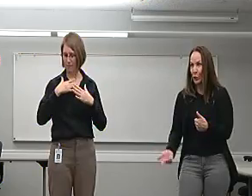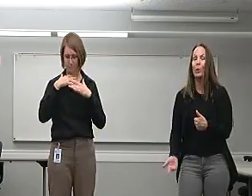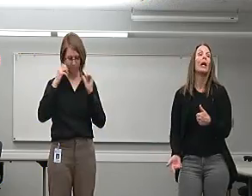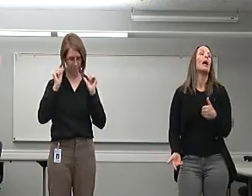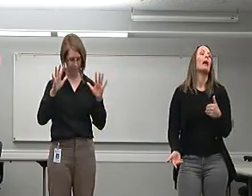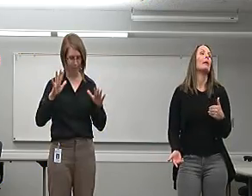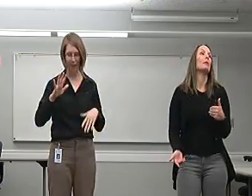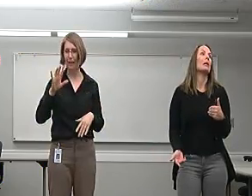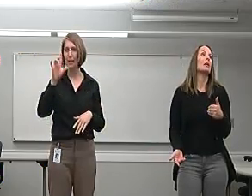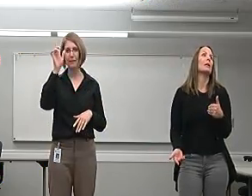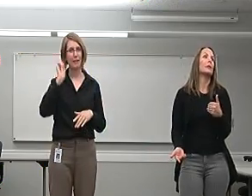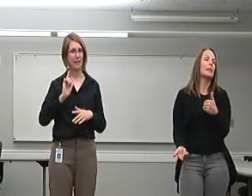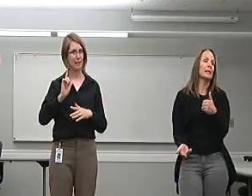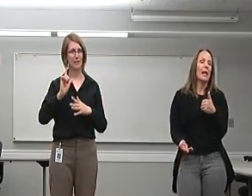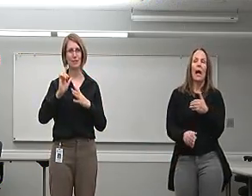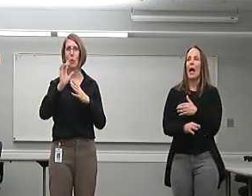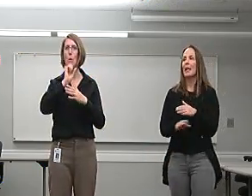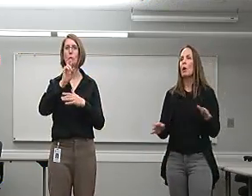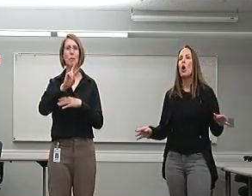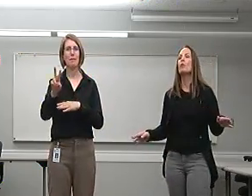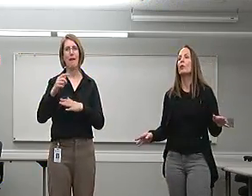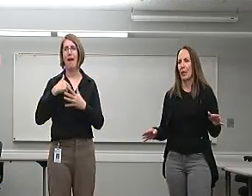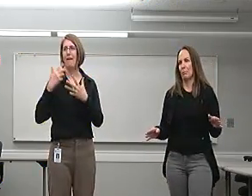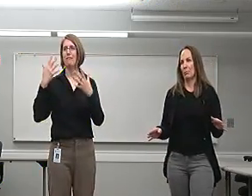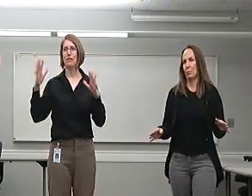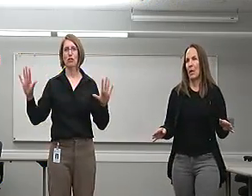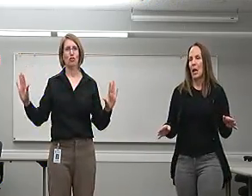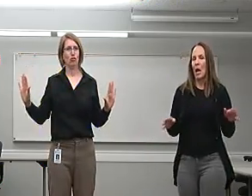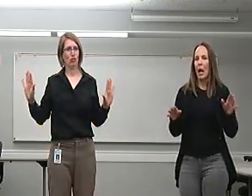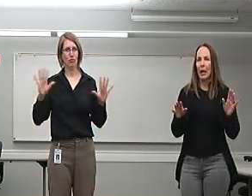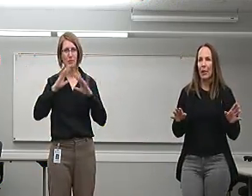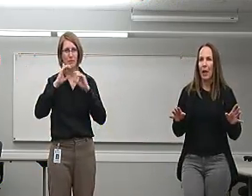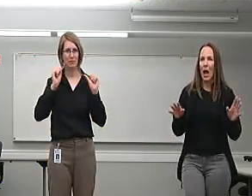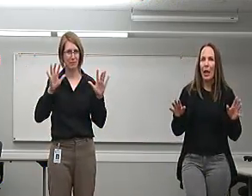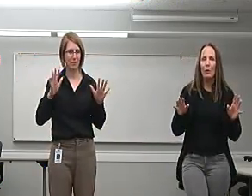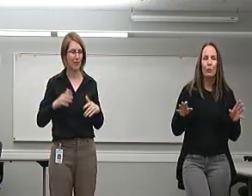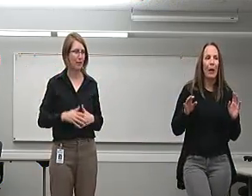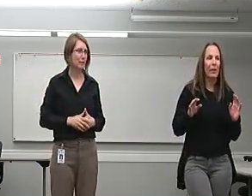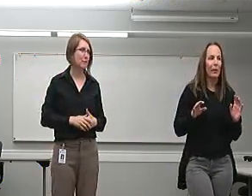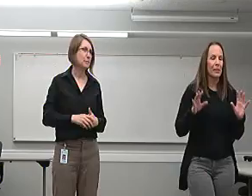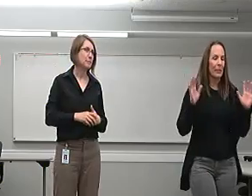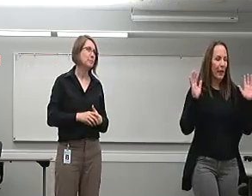lot of conferences. I am over them. And I thought I would rather, instead of